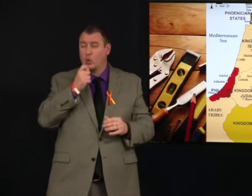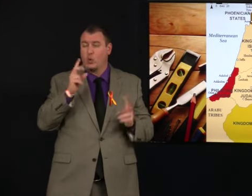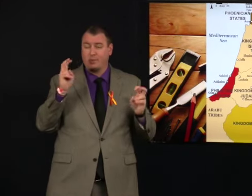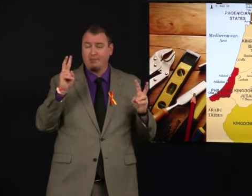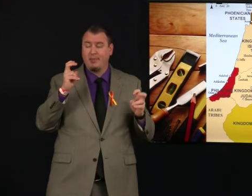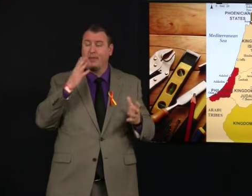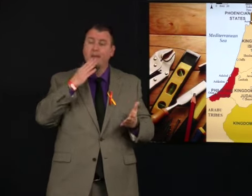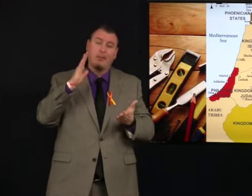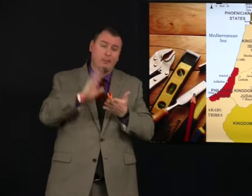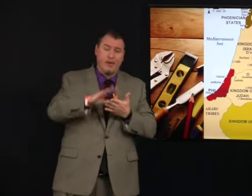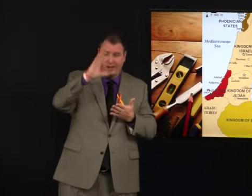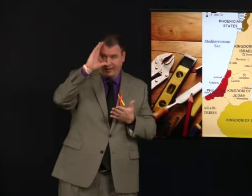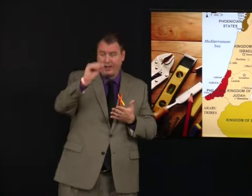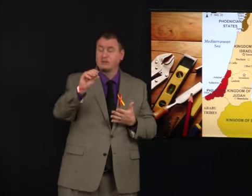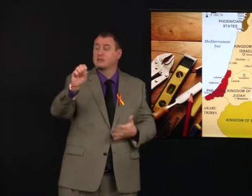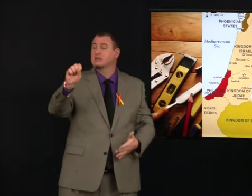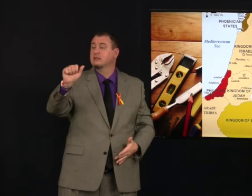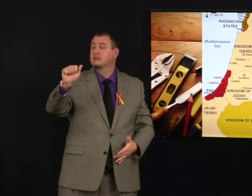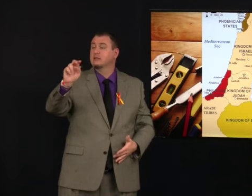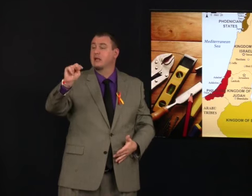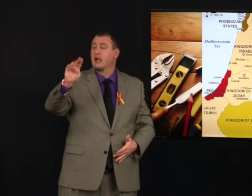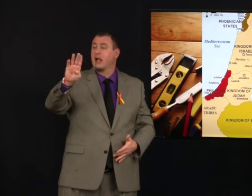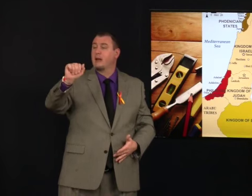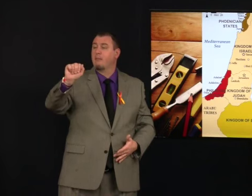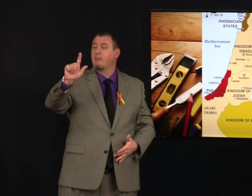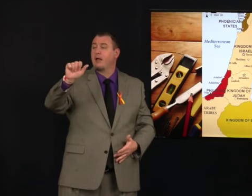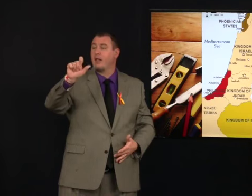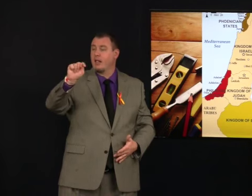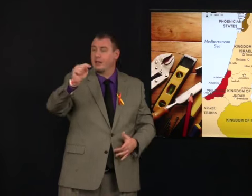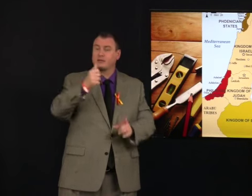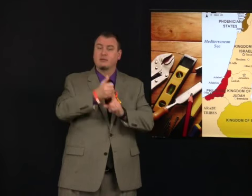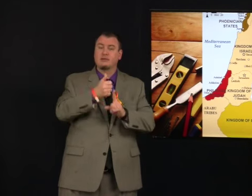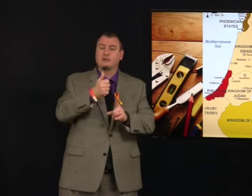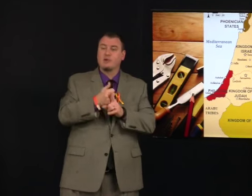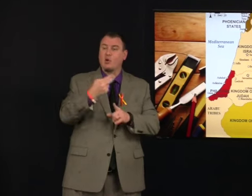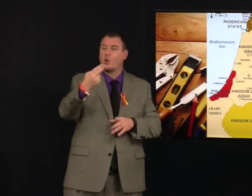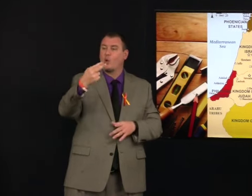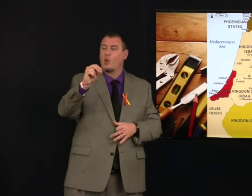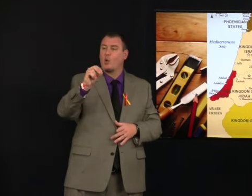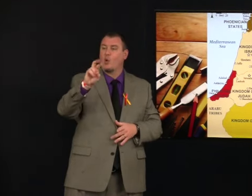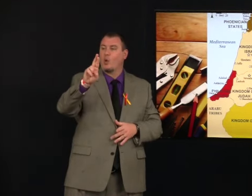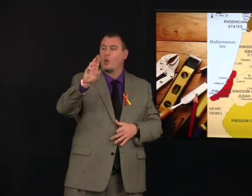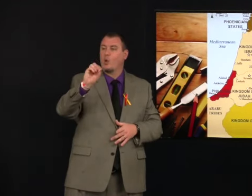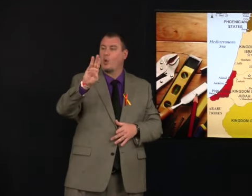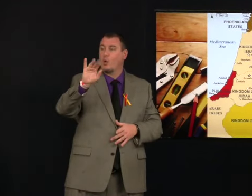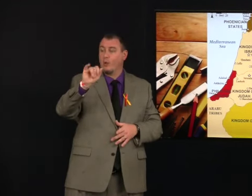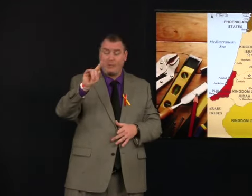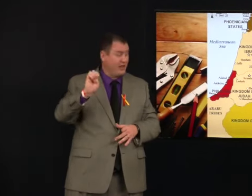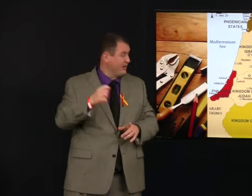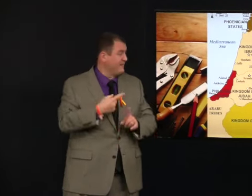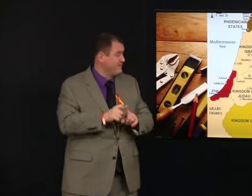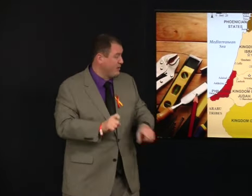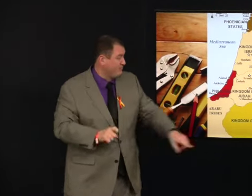So we're going to see these three men in this story who are the bad